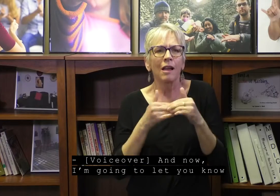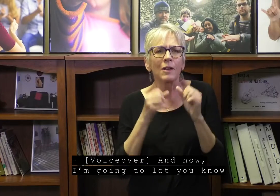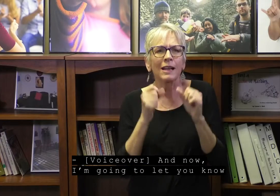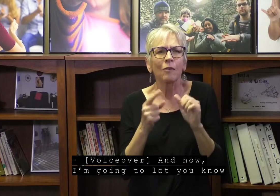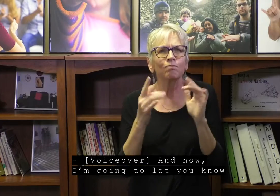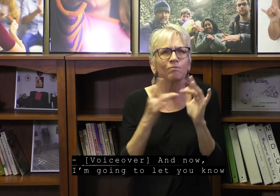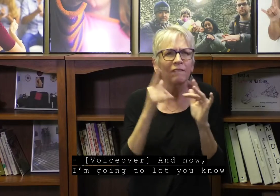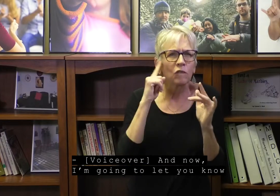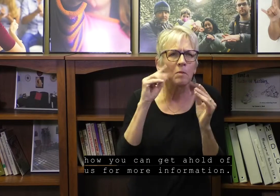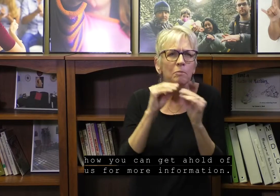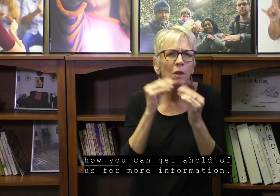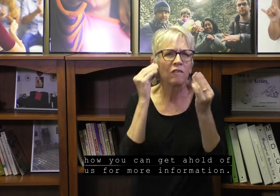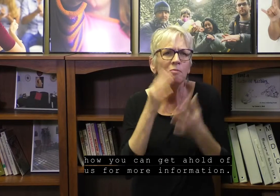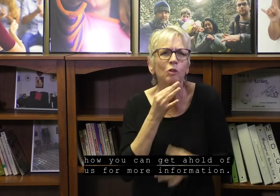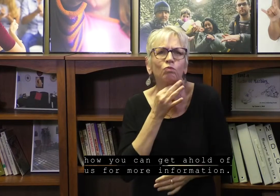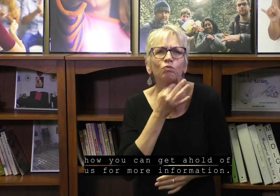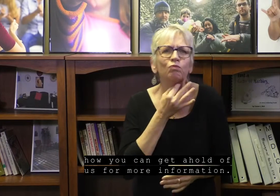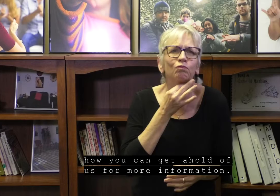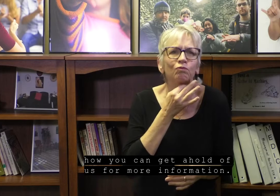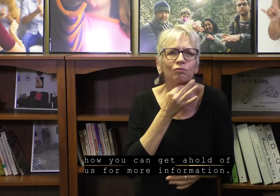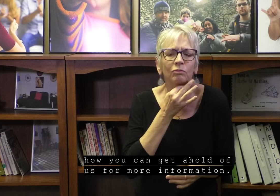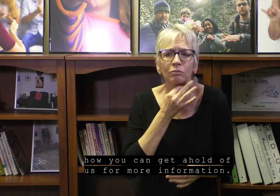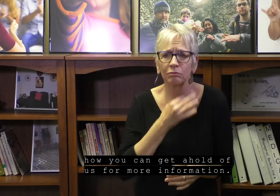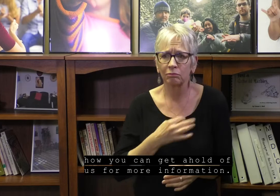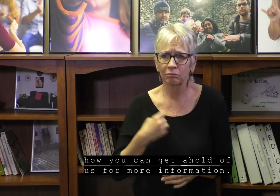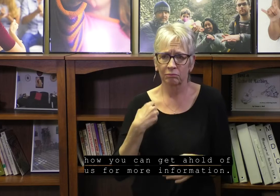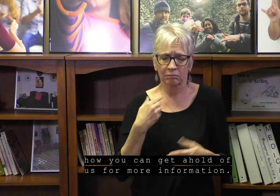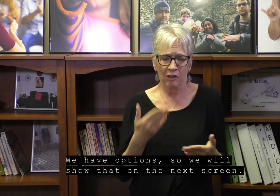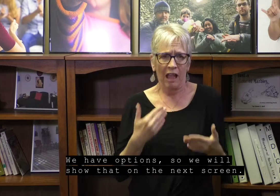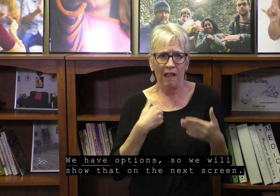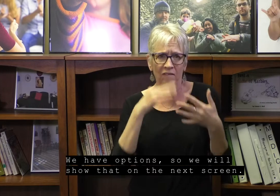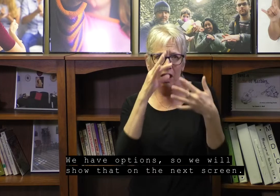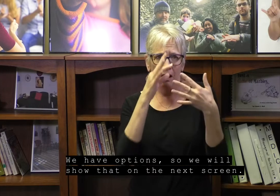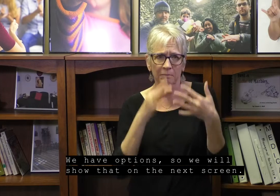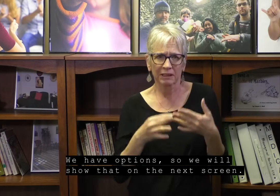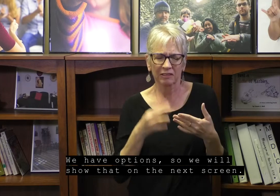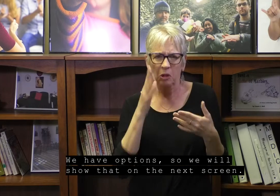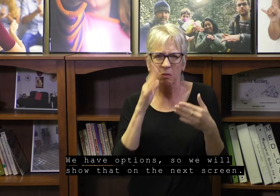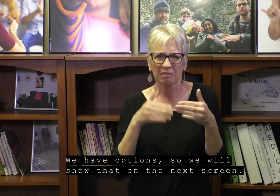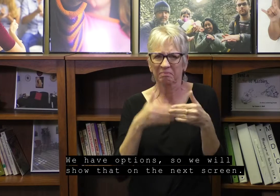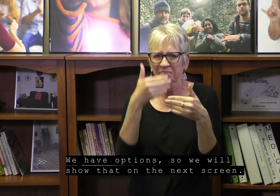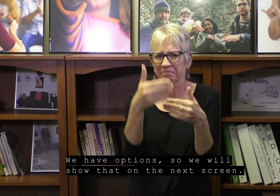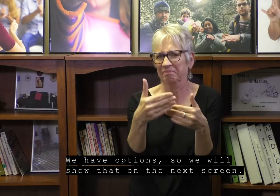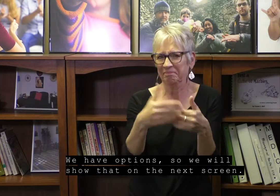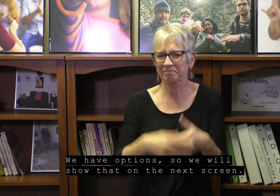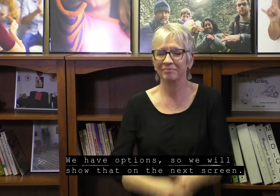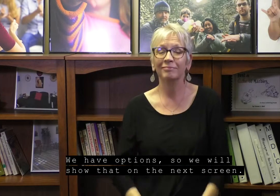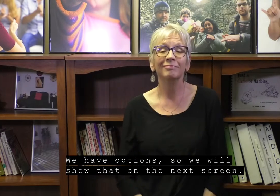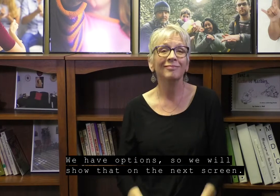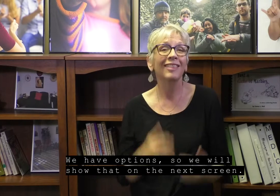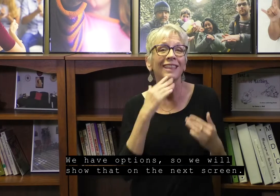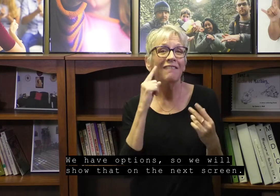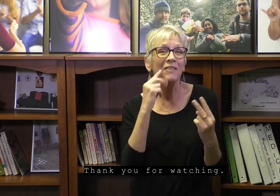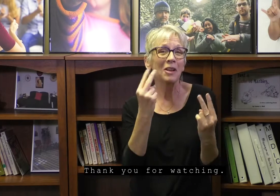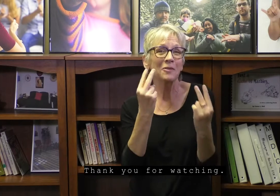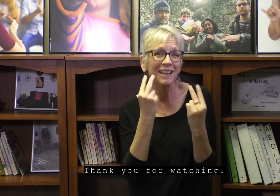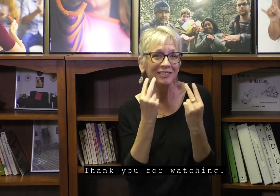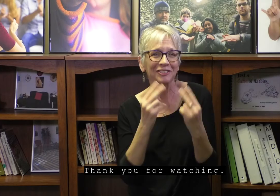And now, I'm going to let you know how you can get a hold of us for more information. We have options, so we will show that on the next screen.